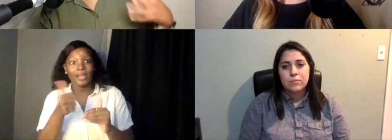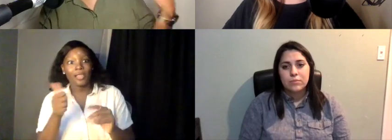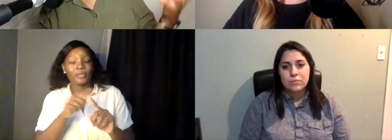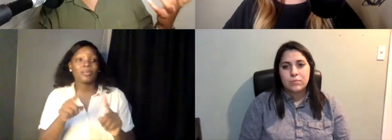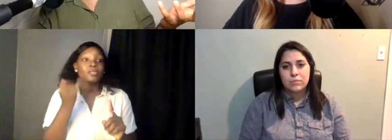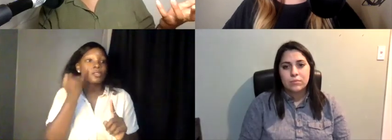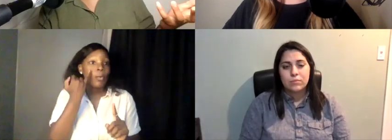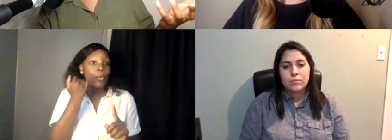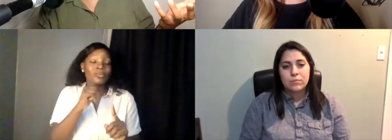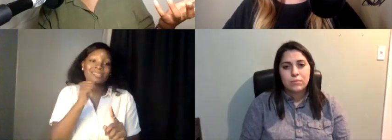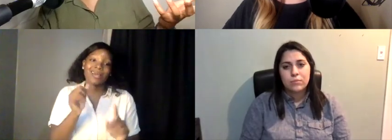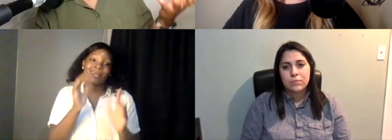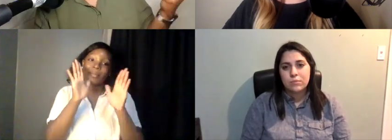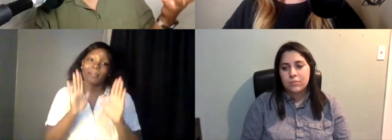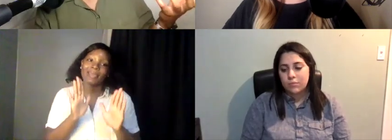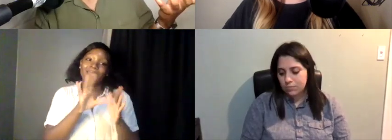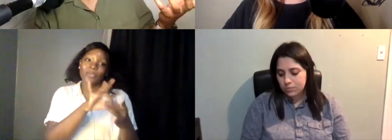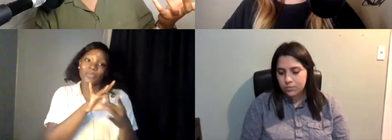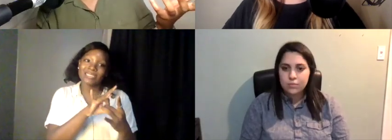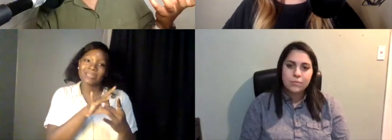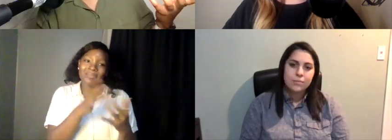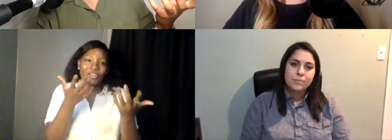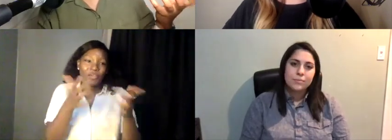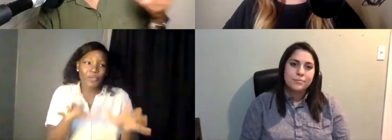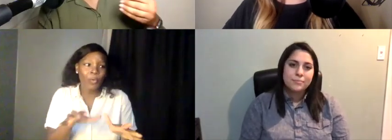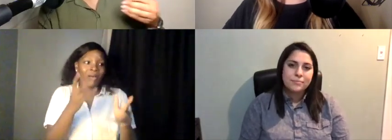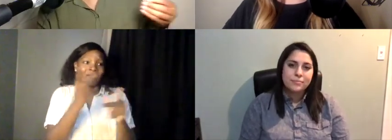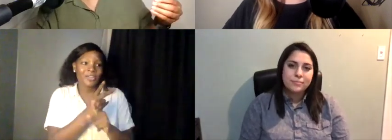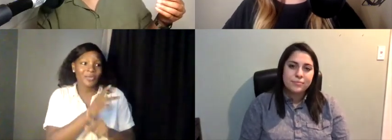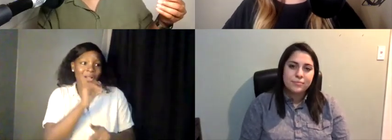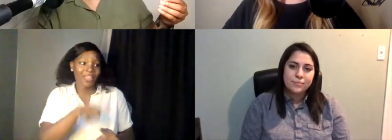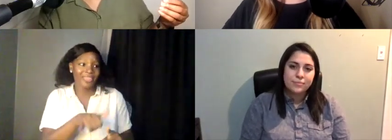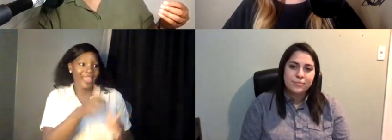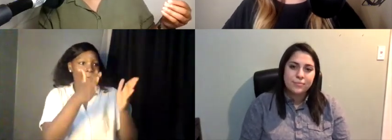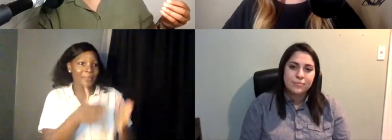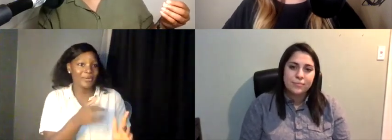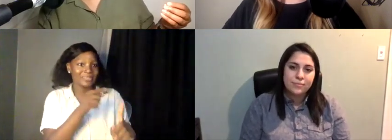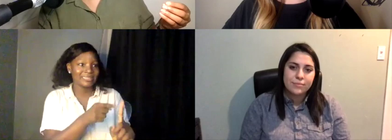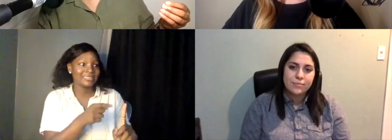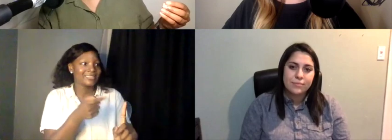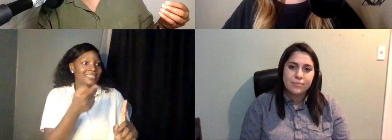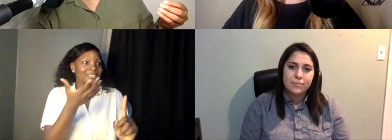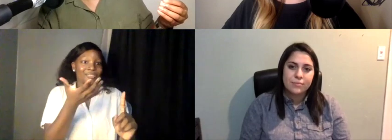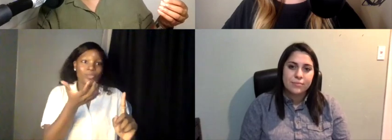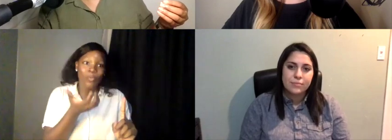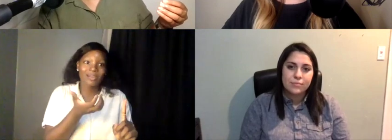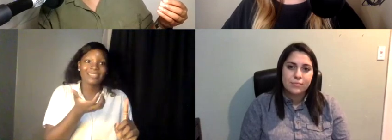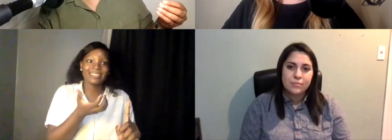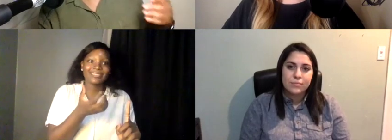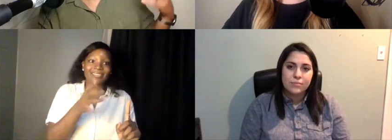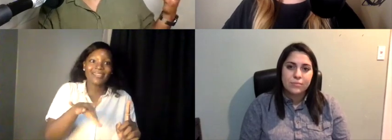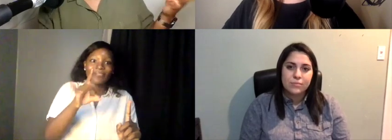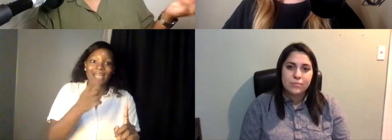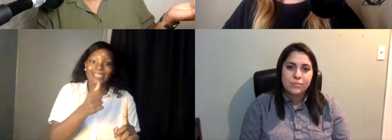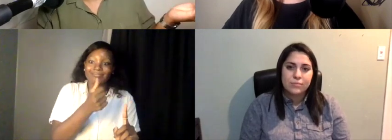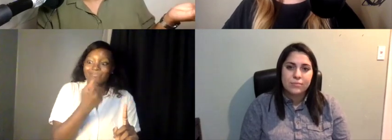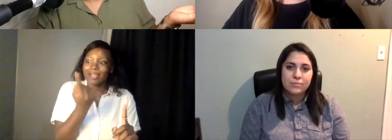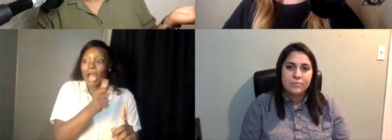that, like, the other person has, like... like, genuinely tried to find somebody to replace you. You know what I mean? Right. Like,